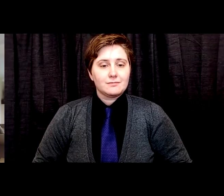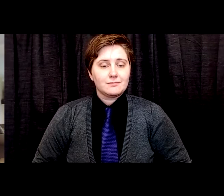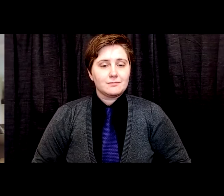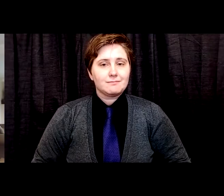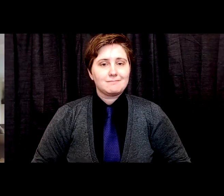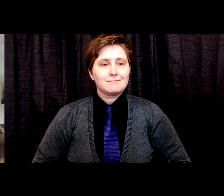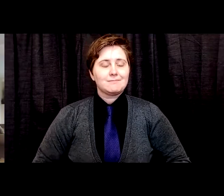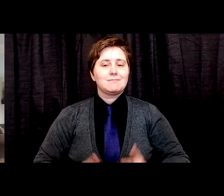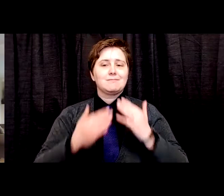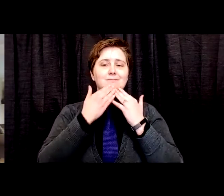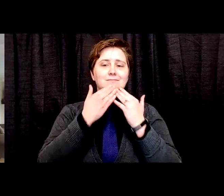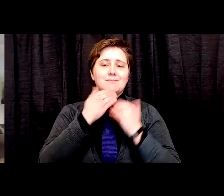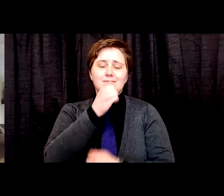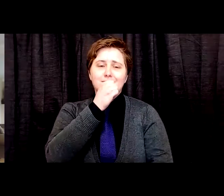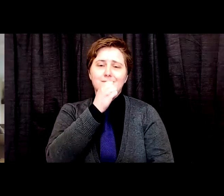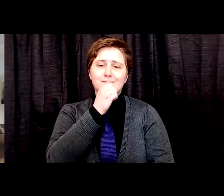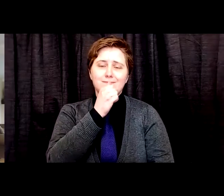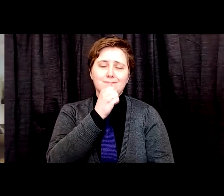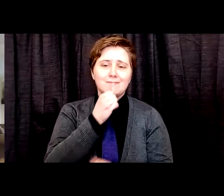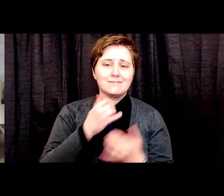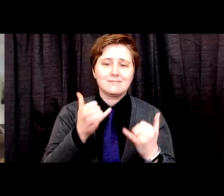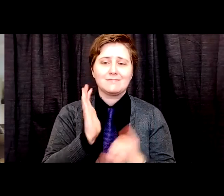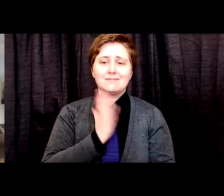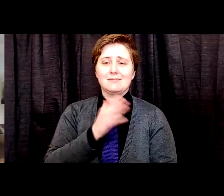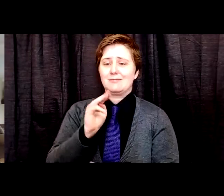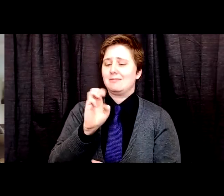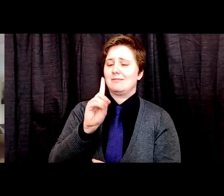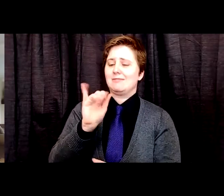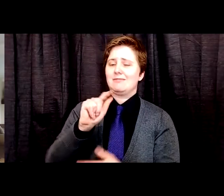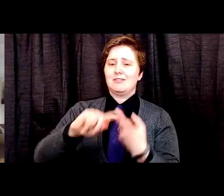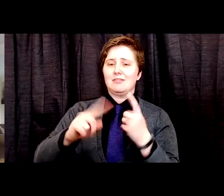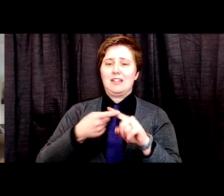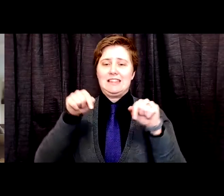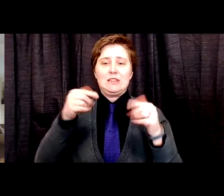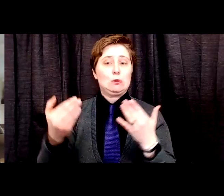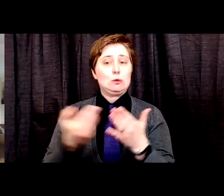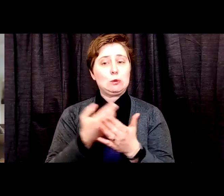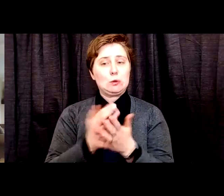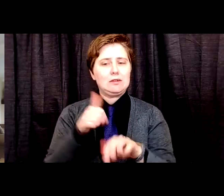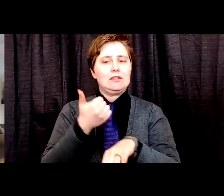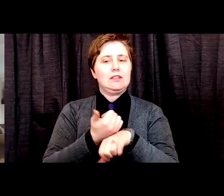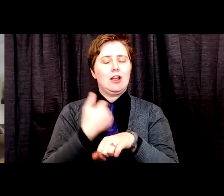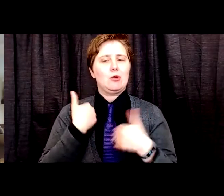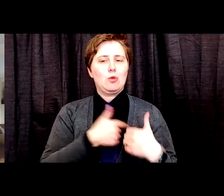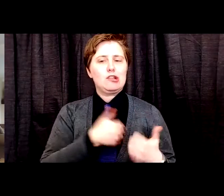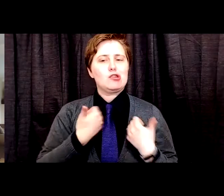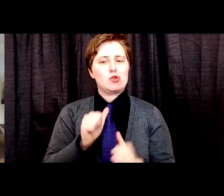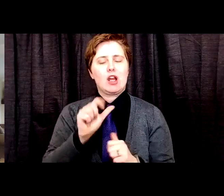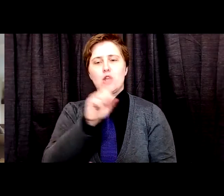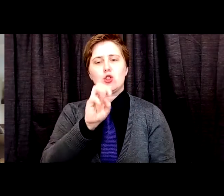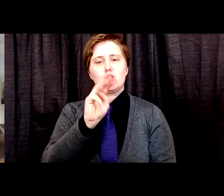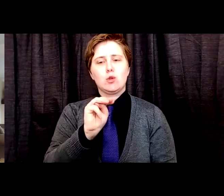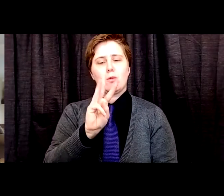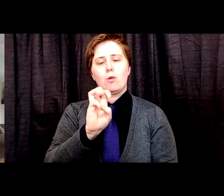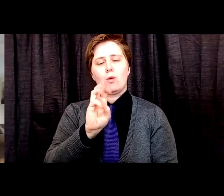Thanks for bearing with us. To our media friends, there is a new format for us. We're trying the Zoom webinar